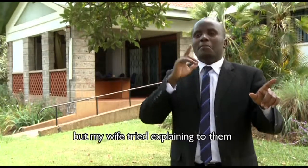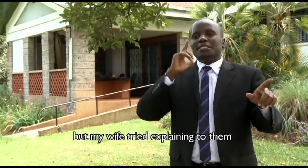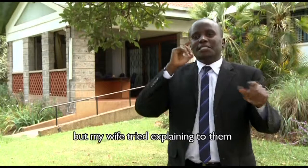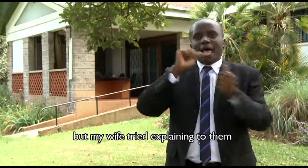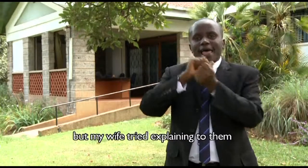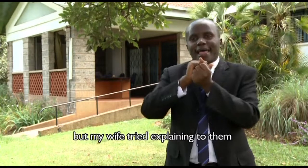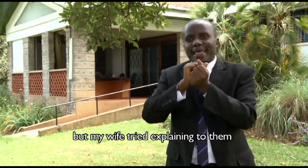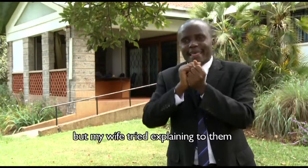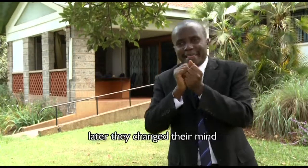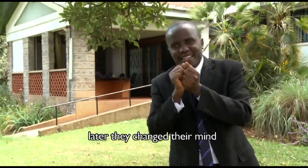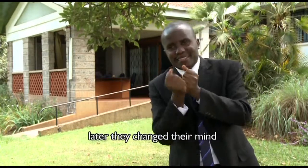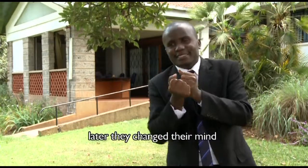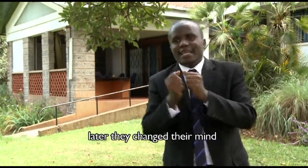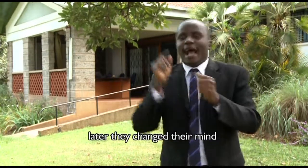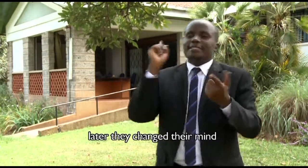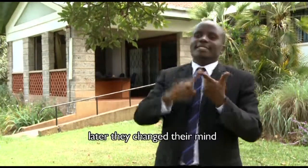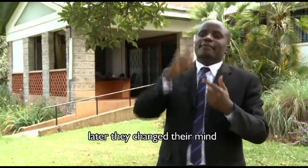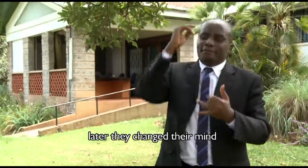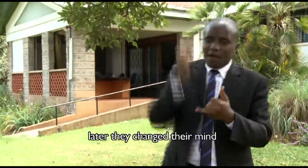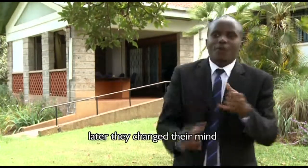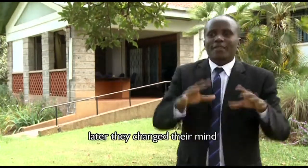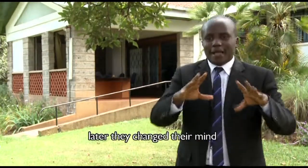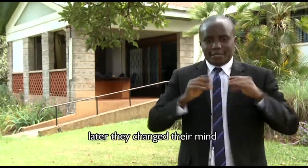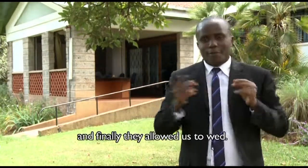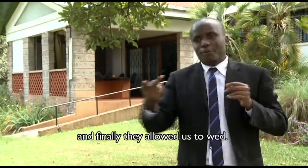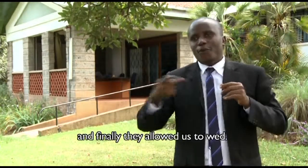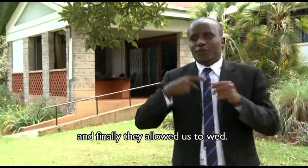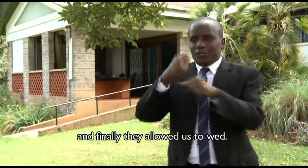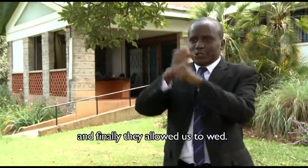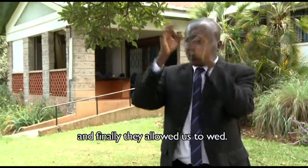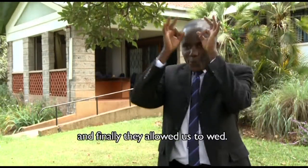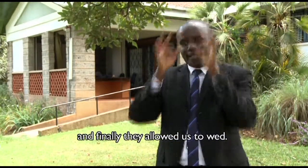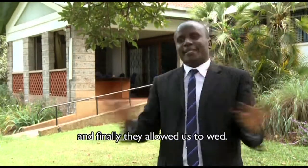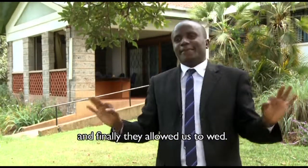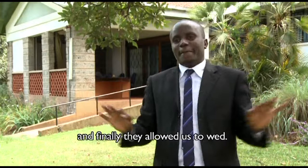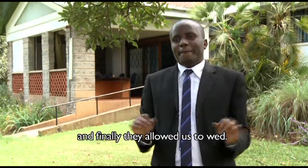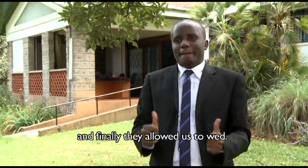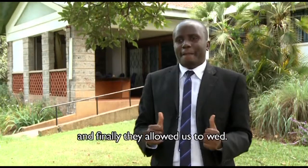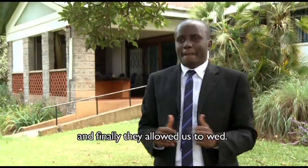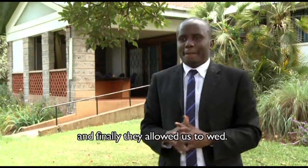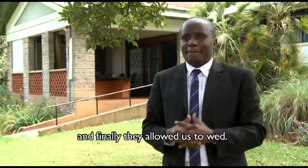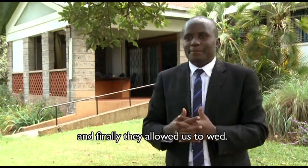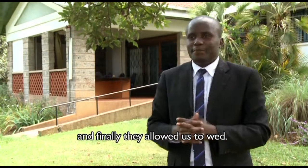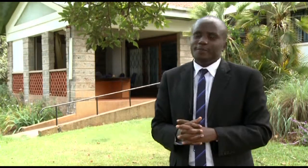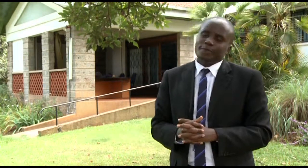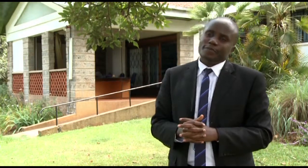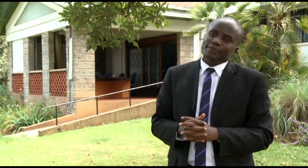them. Later, they changed their minds and finally they allowed us to wed.